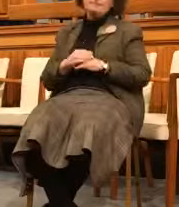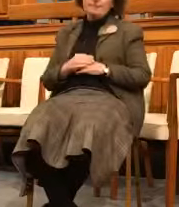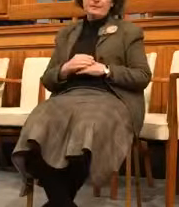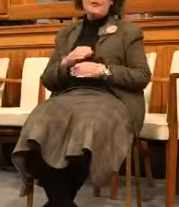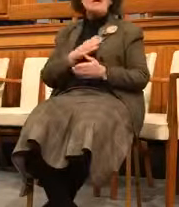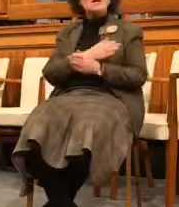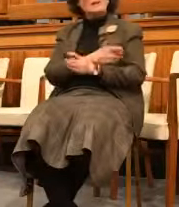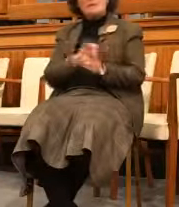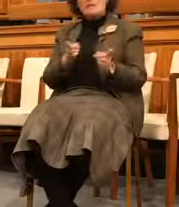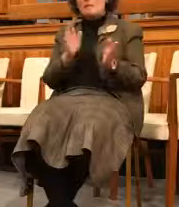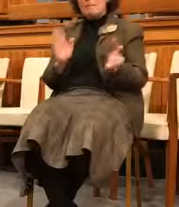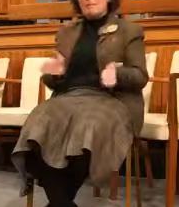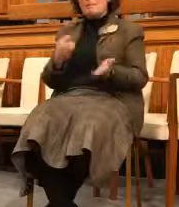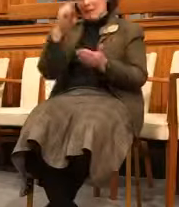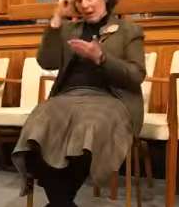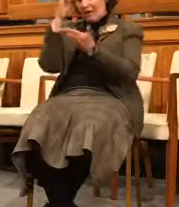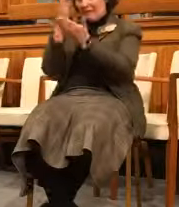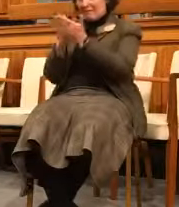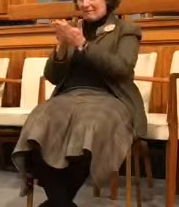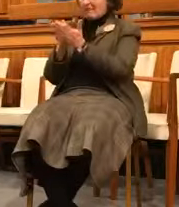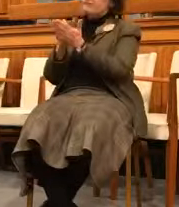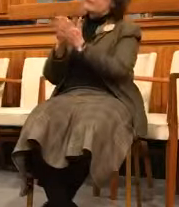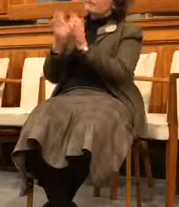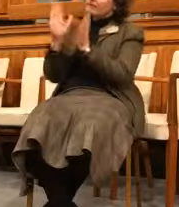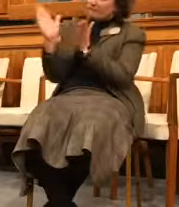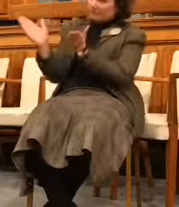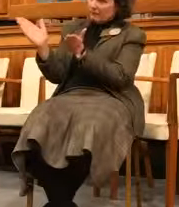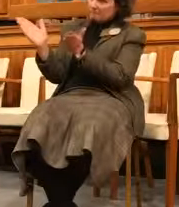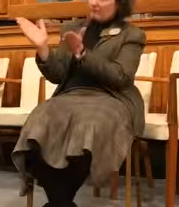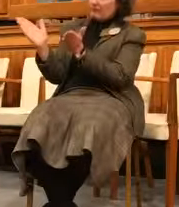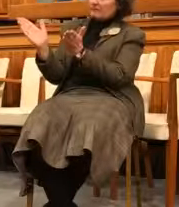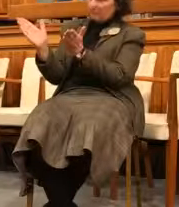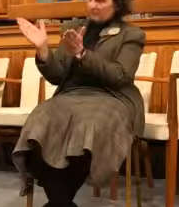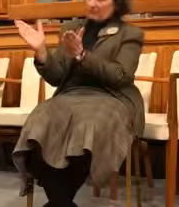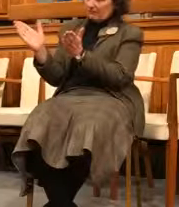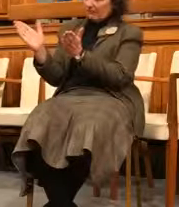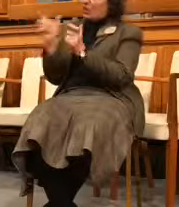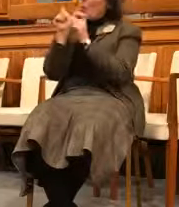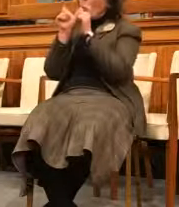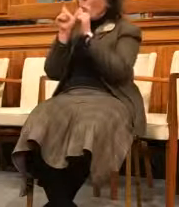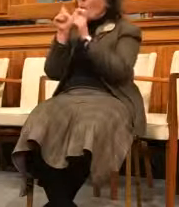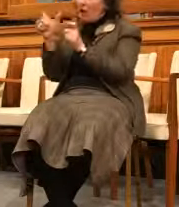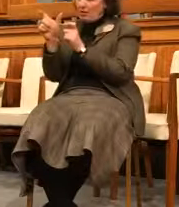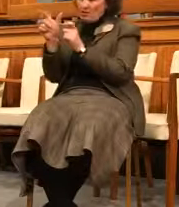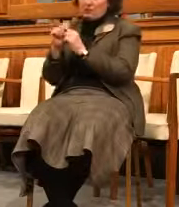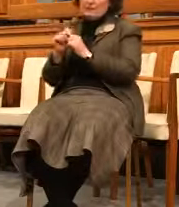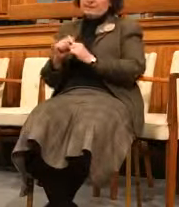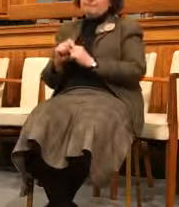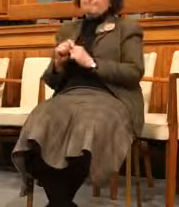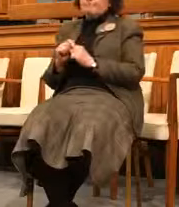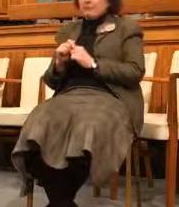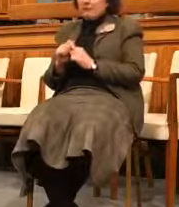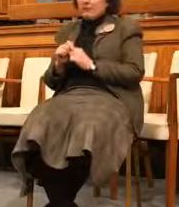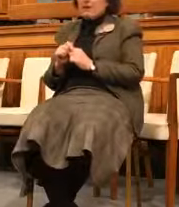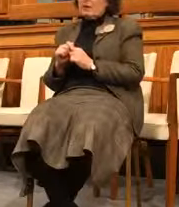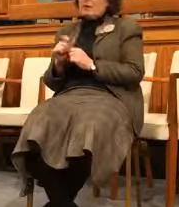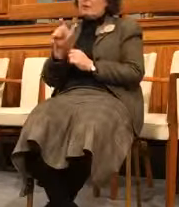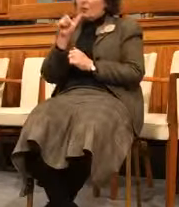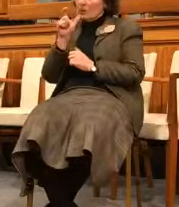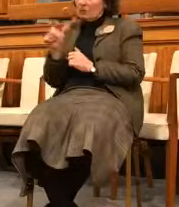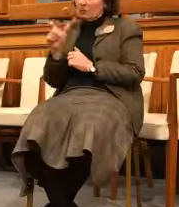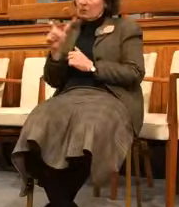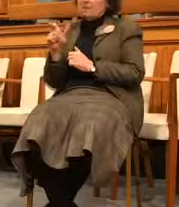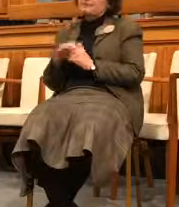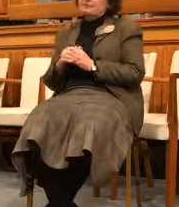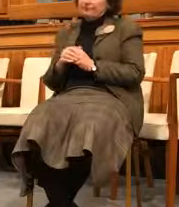believe in what we call, but the terminology is not important, the